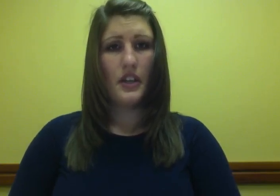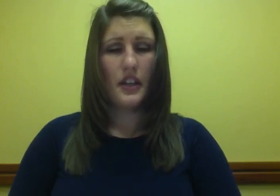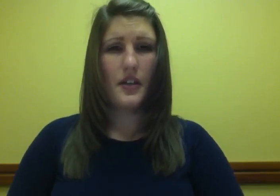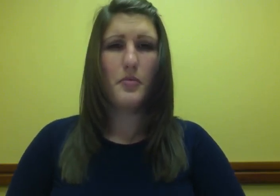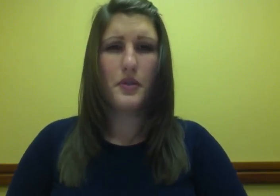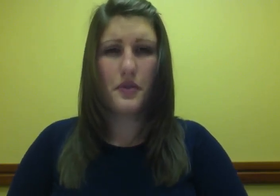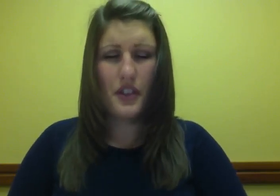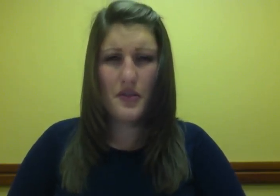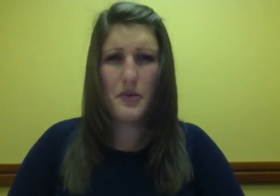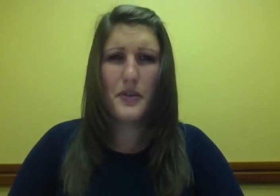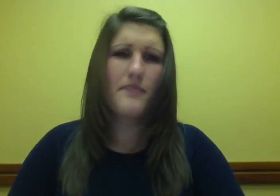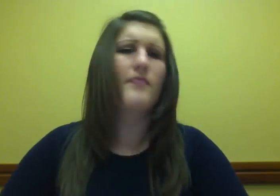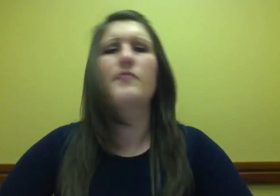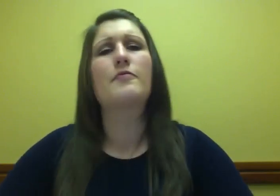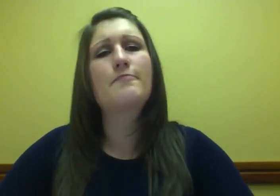PA, Pennsylvania, maybe?